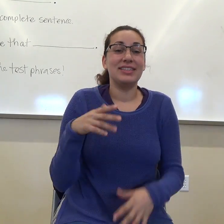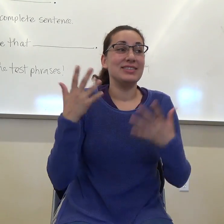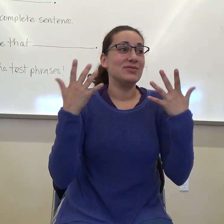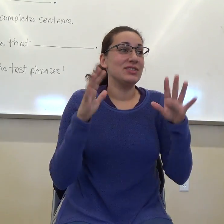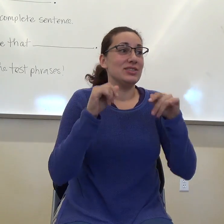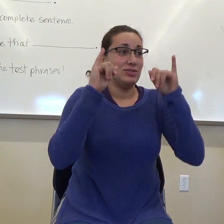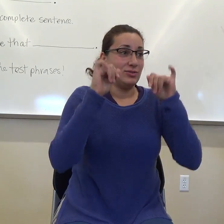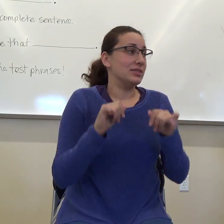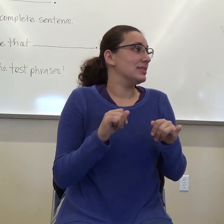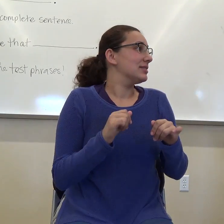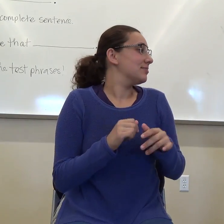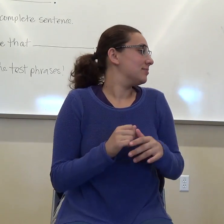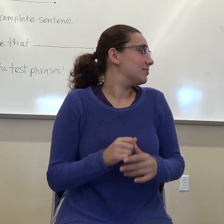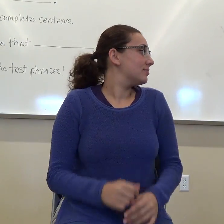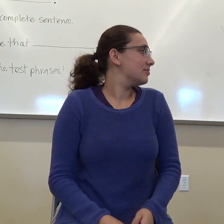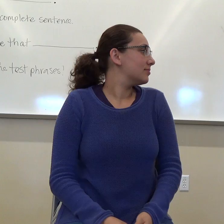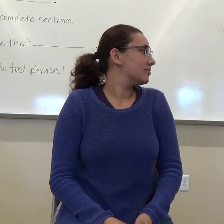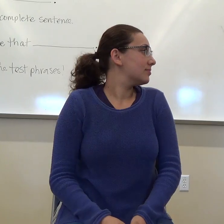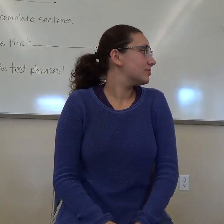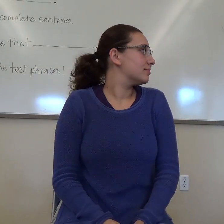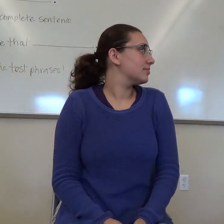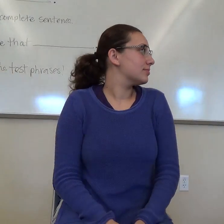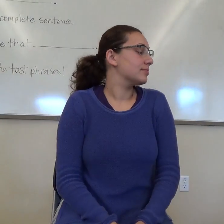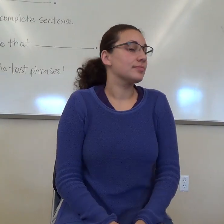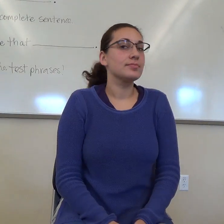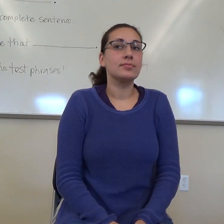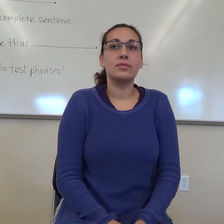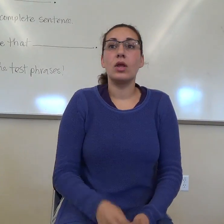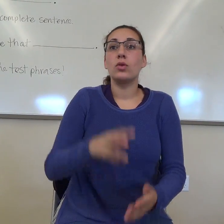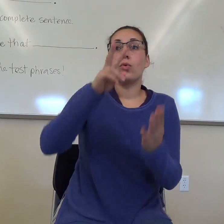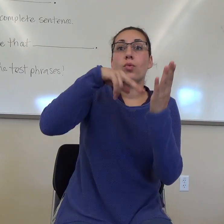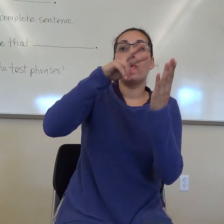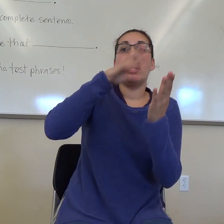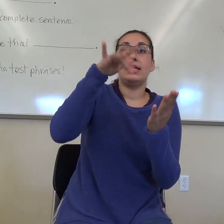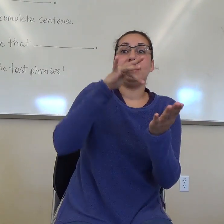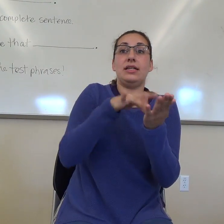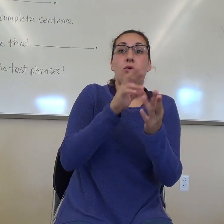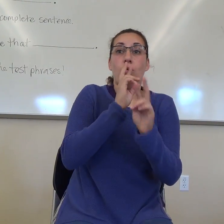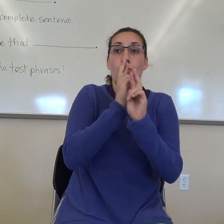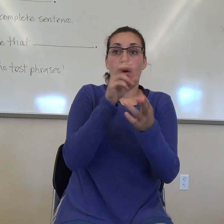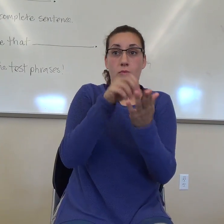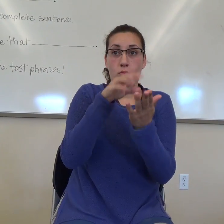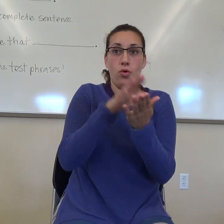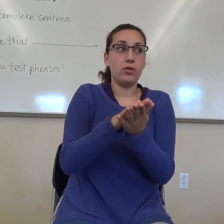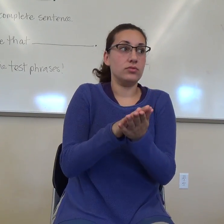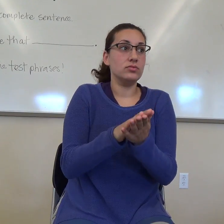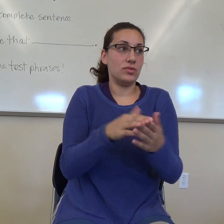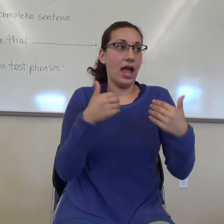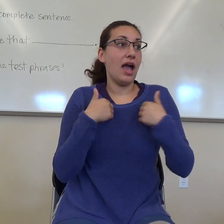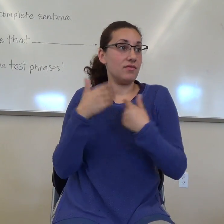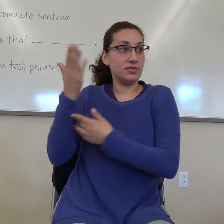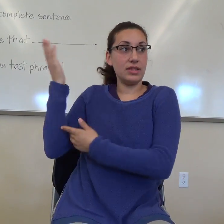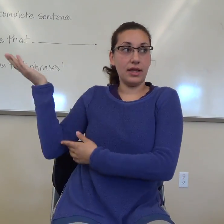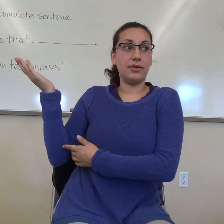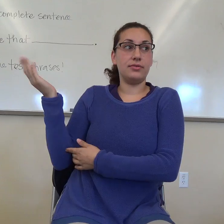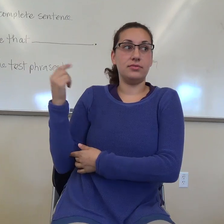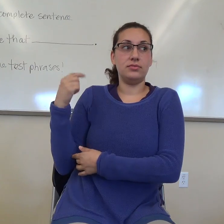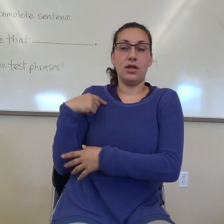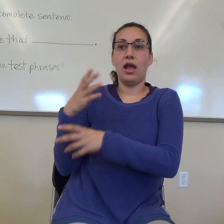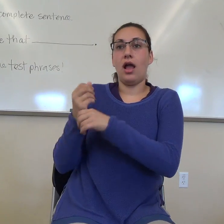We have our Reading Center report, as usual, which I got this morning.